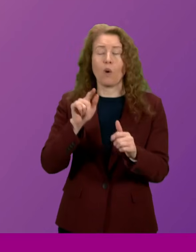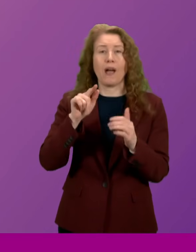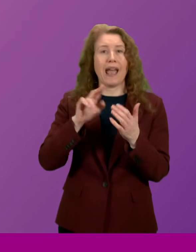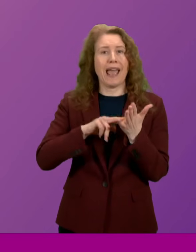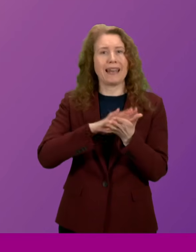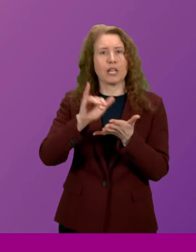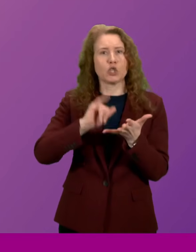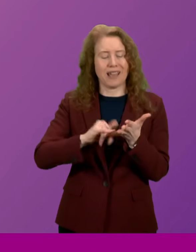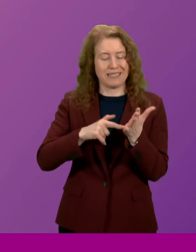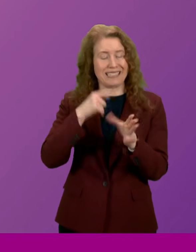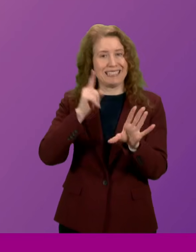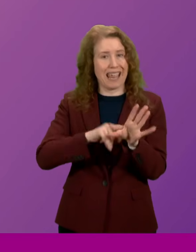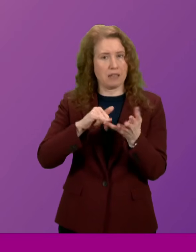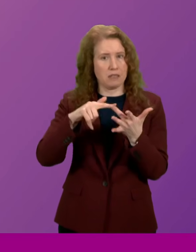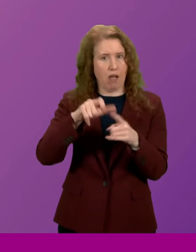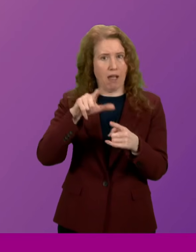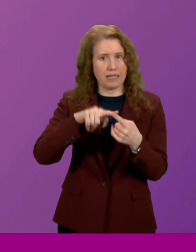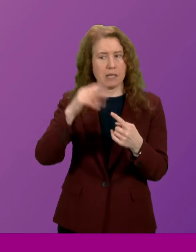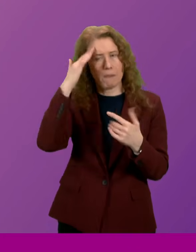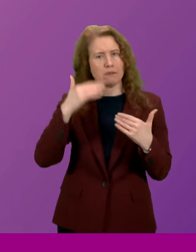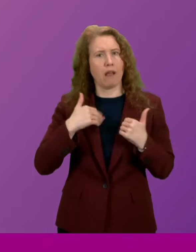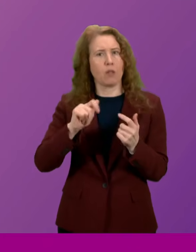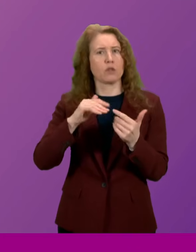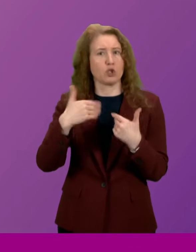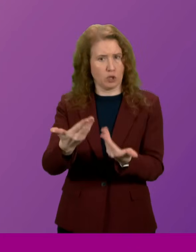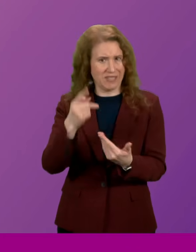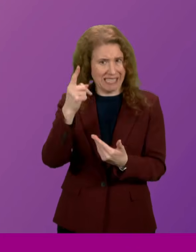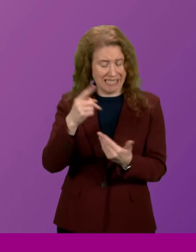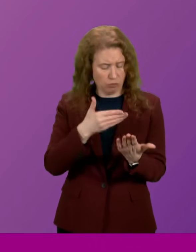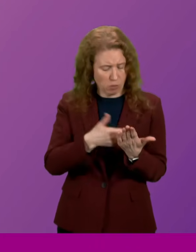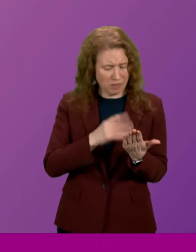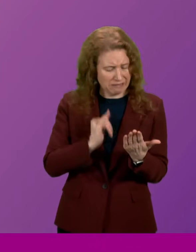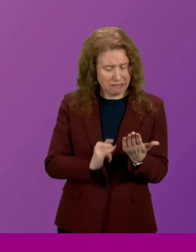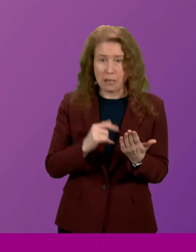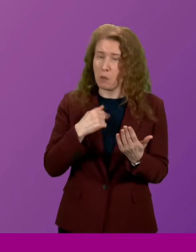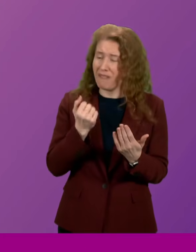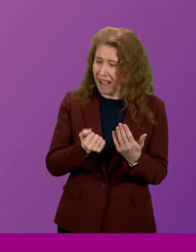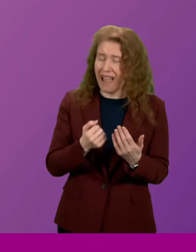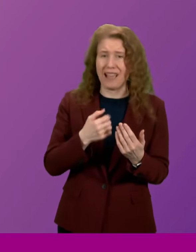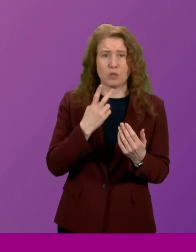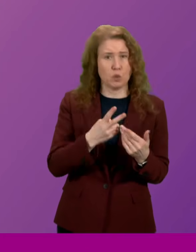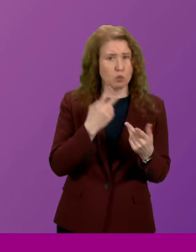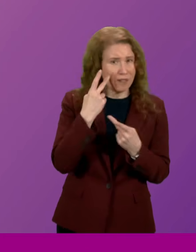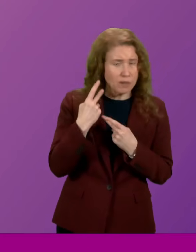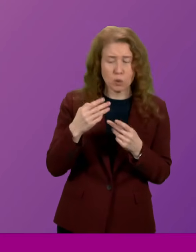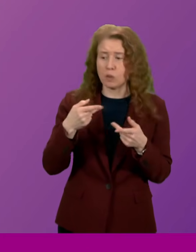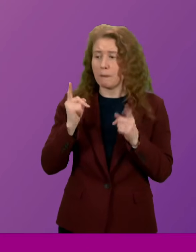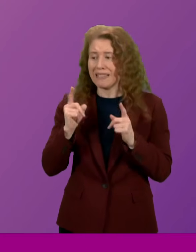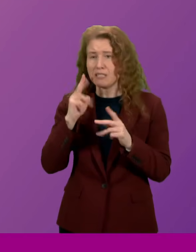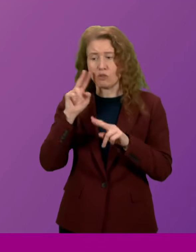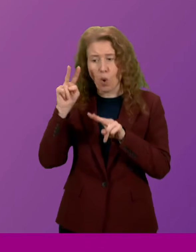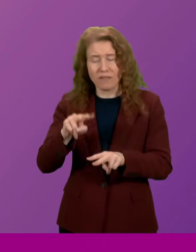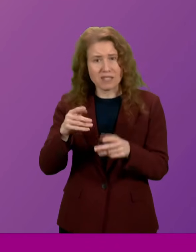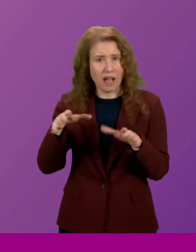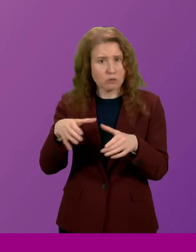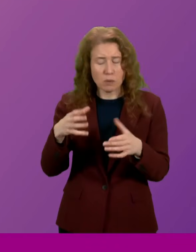mental health services. The First Minister knows I've raised this issue with him on numerous occasions, but from the two-strand reviews to the Ministerial Oversight Group, nothing